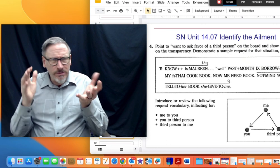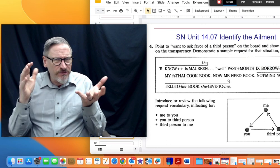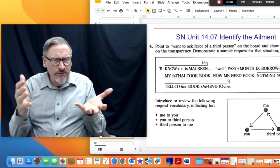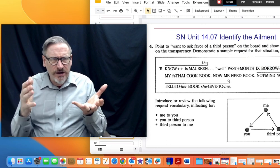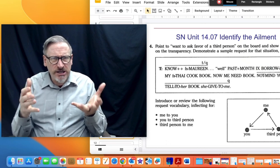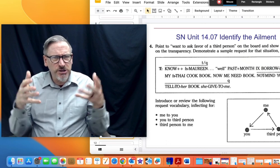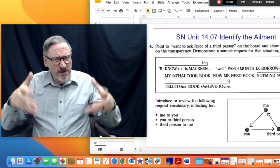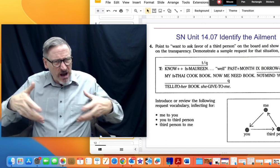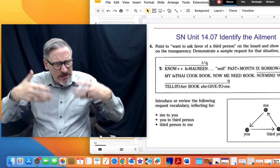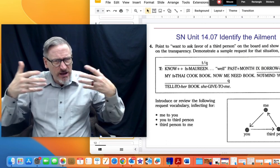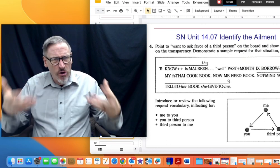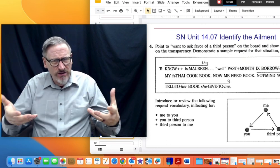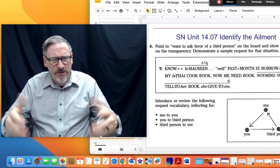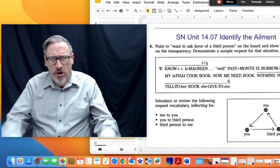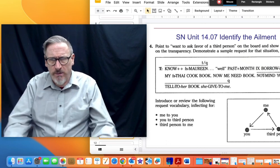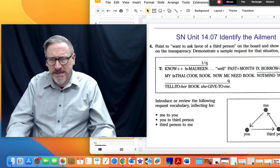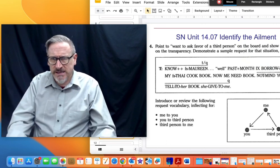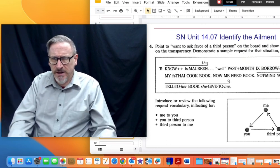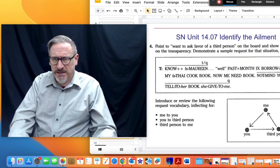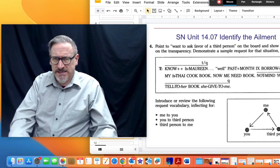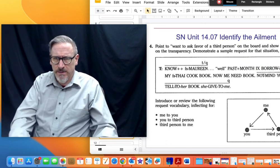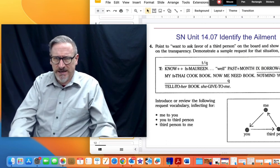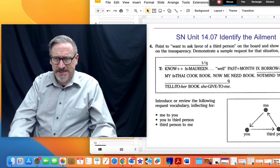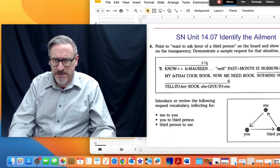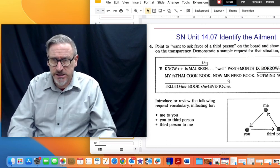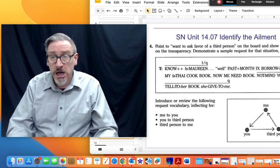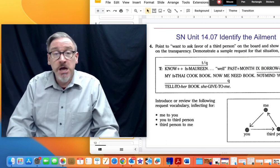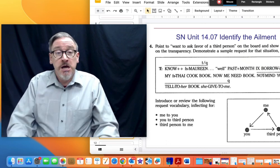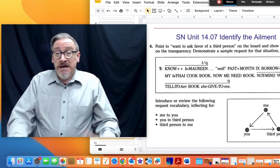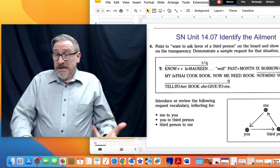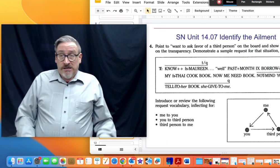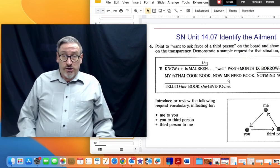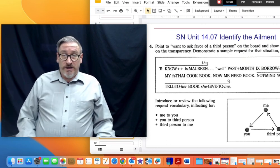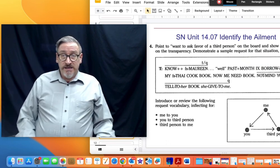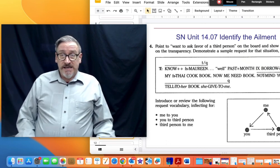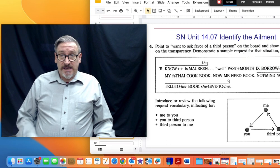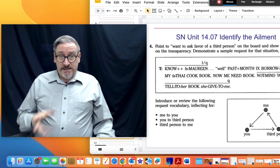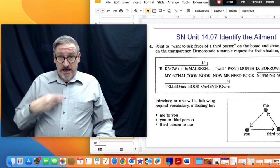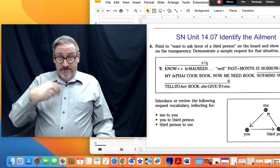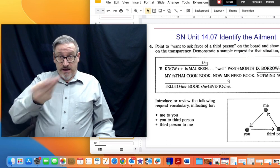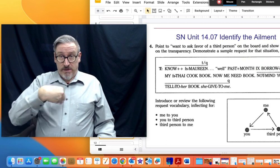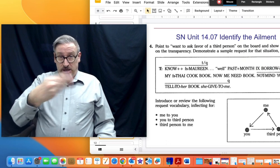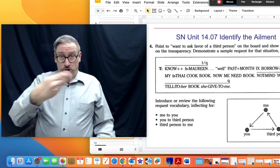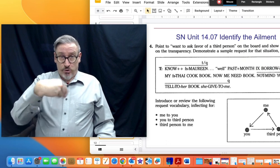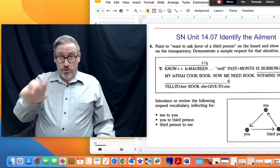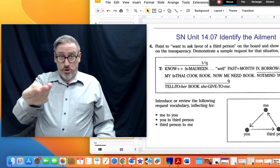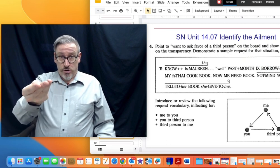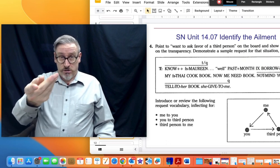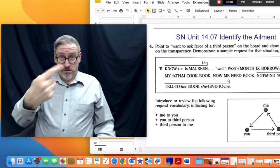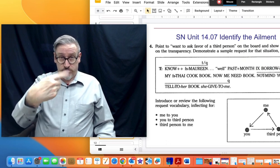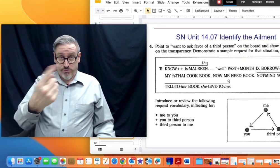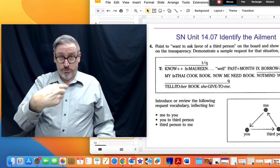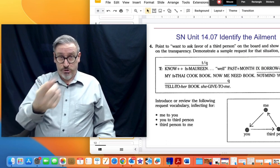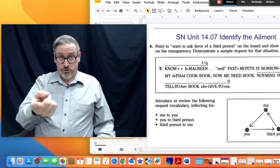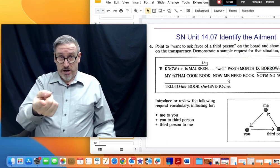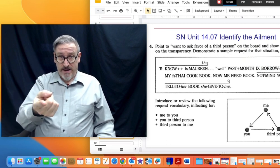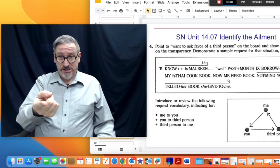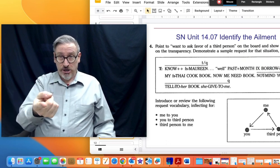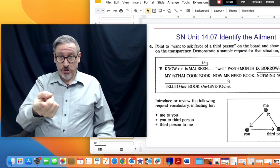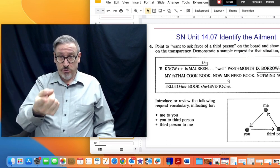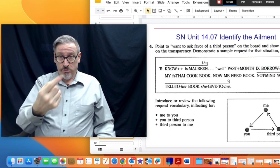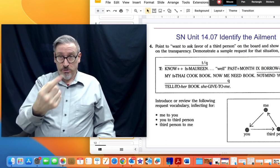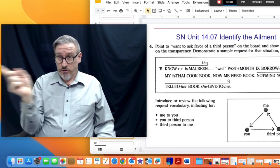So a couple different variations, but I think hopefully it all makes about the same amount of sense. So in this case, I've got me and you.